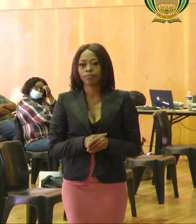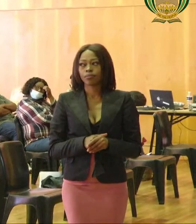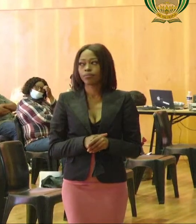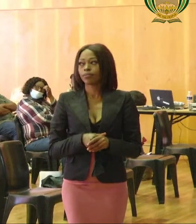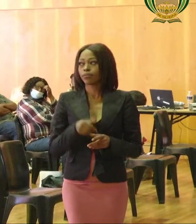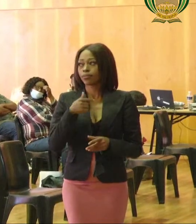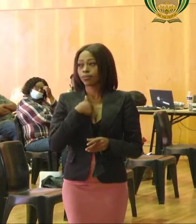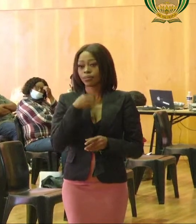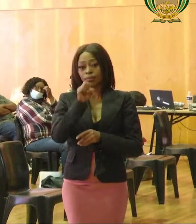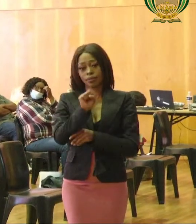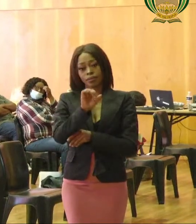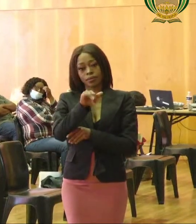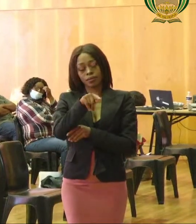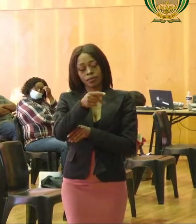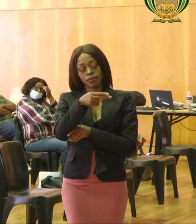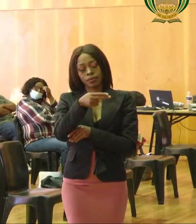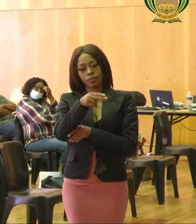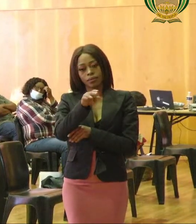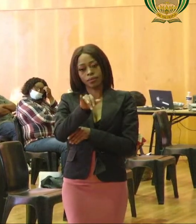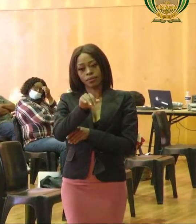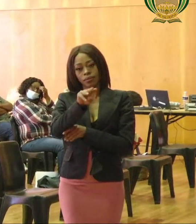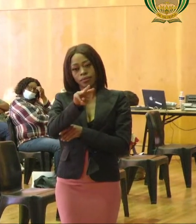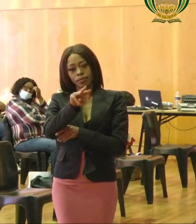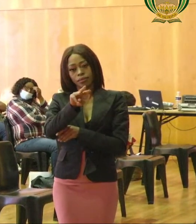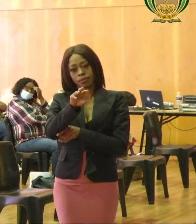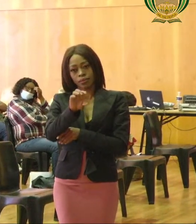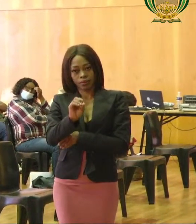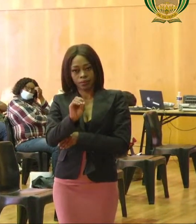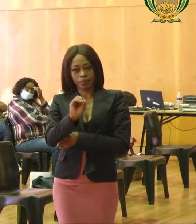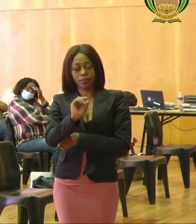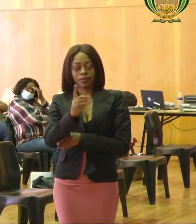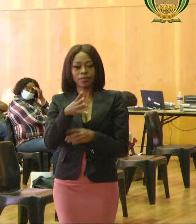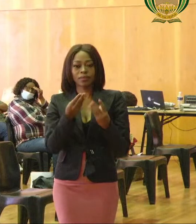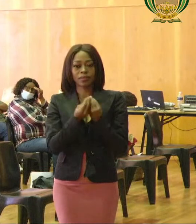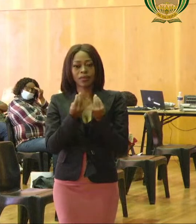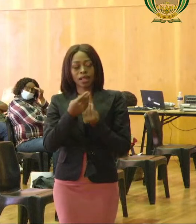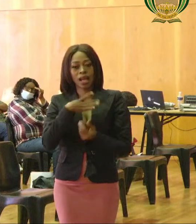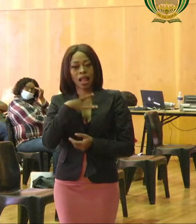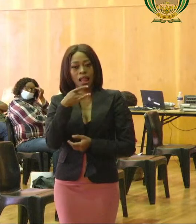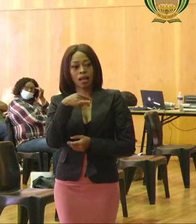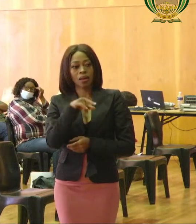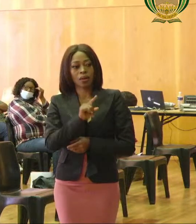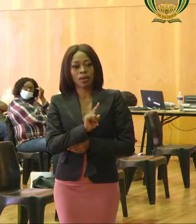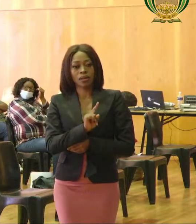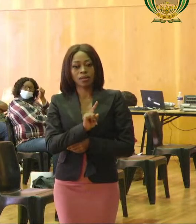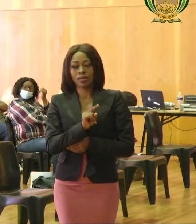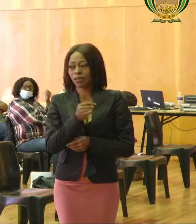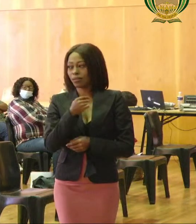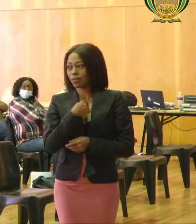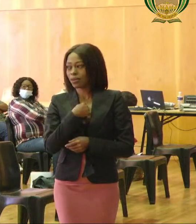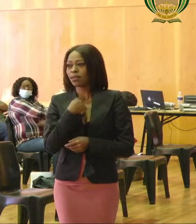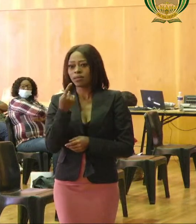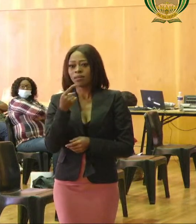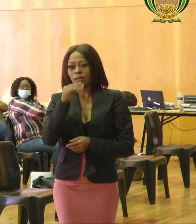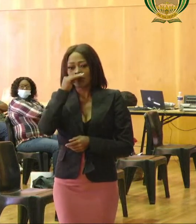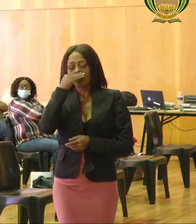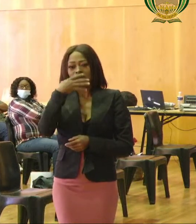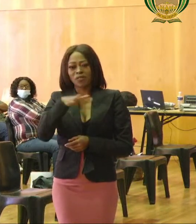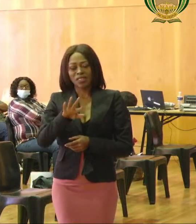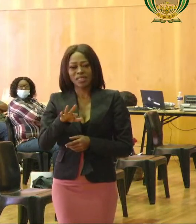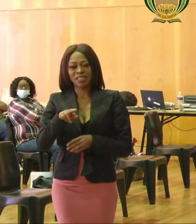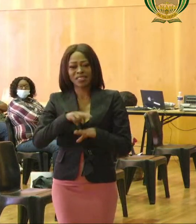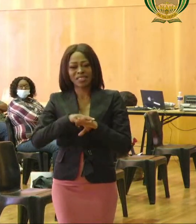NguSiphiwo Sono ifana. Into endiyithandayo ngam kuba ndiqhelene ne-apartheid. Ndaye